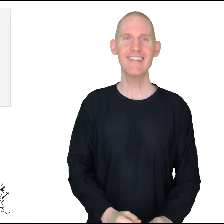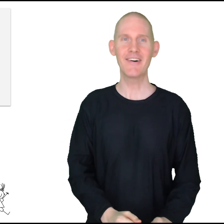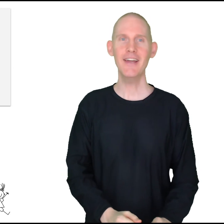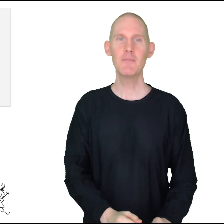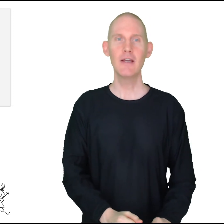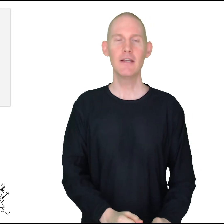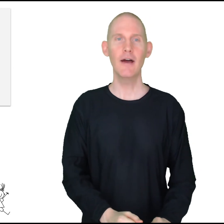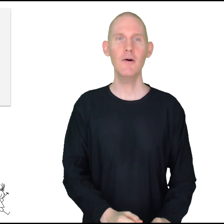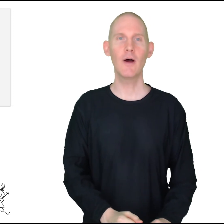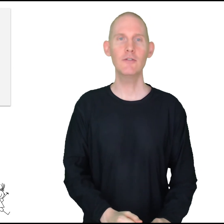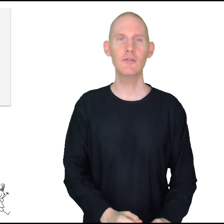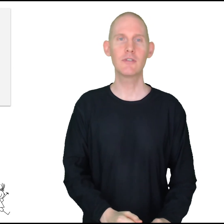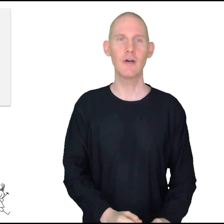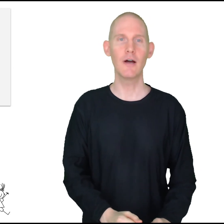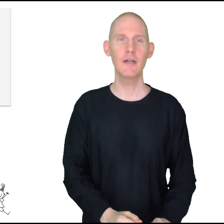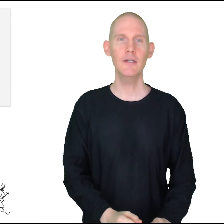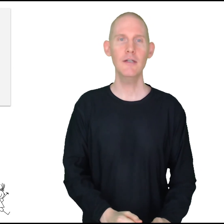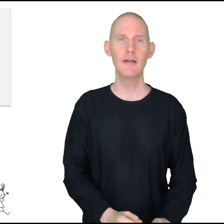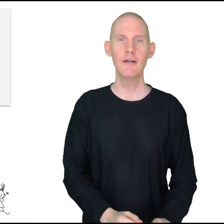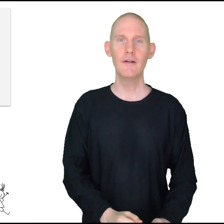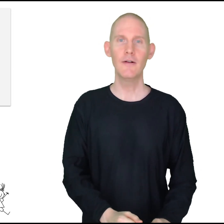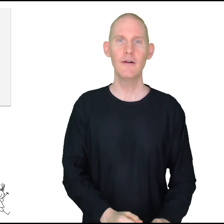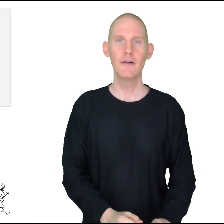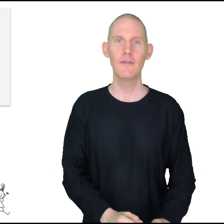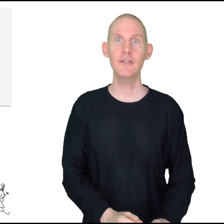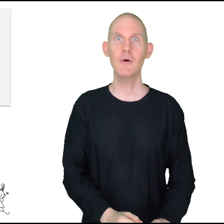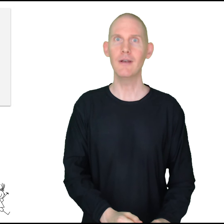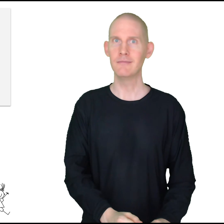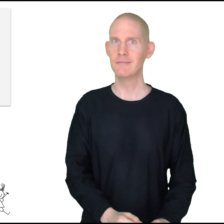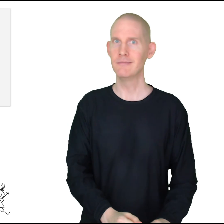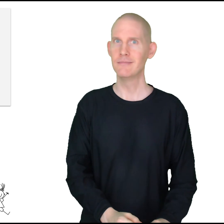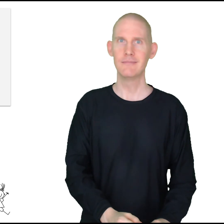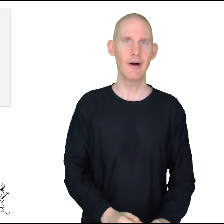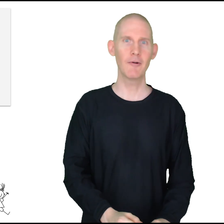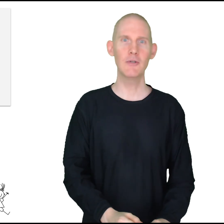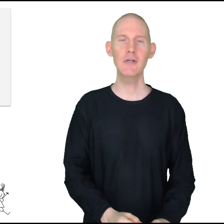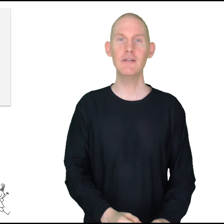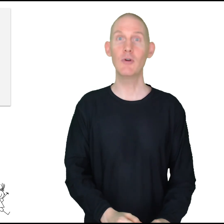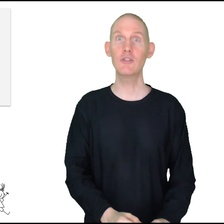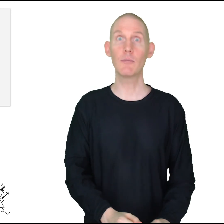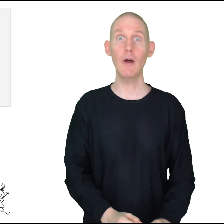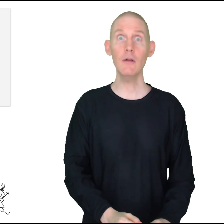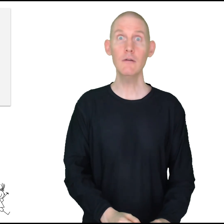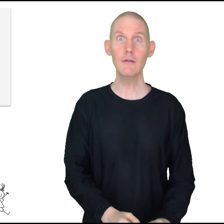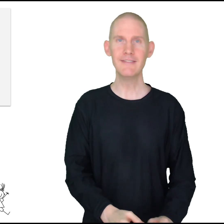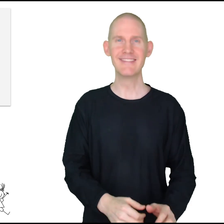Okay. Now, why don't you sign this one? How do we do it? You hit your brother?